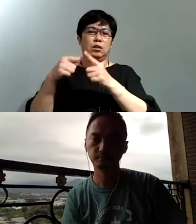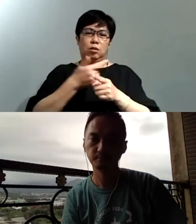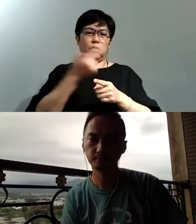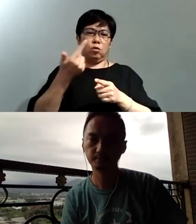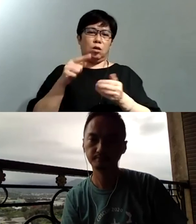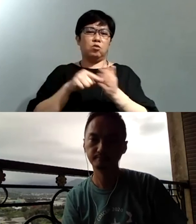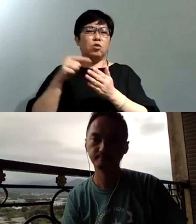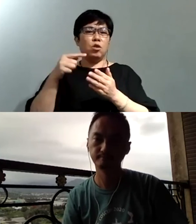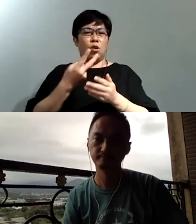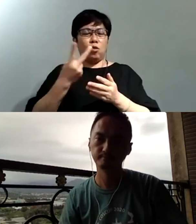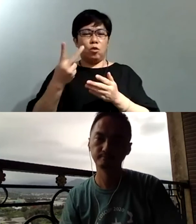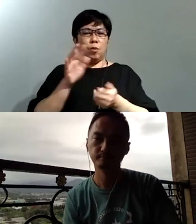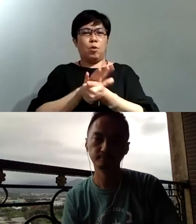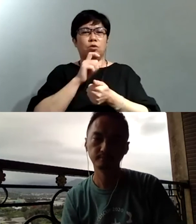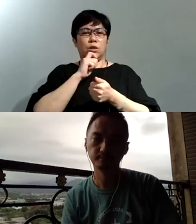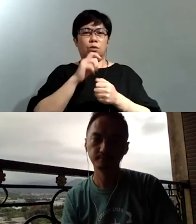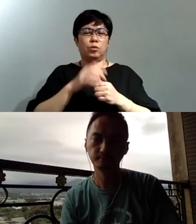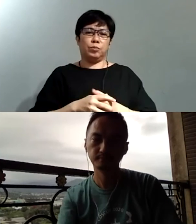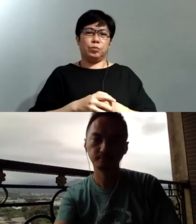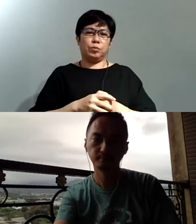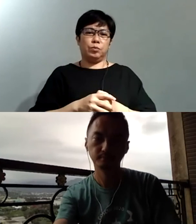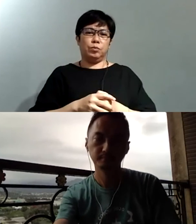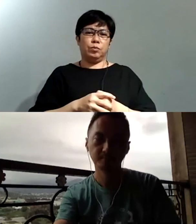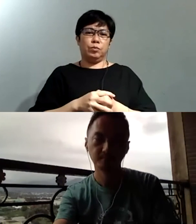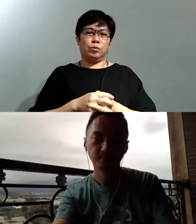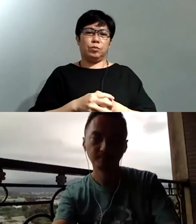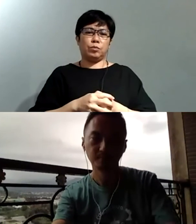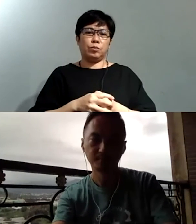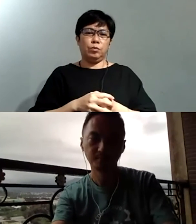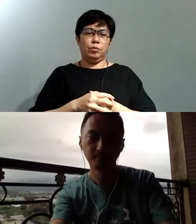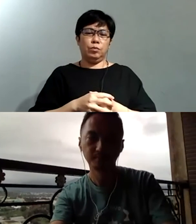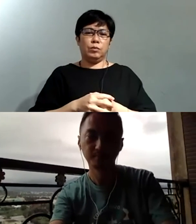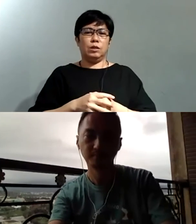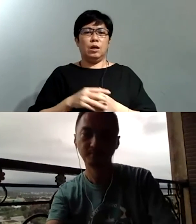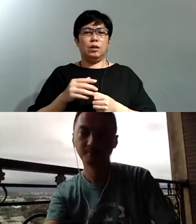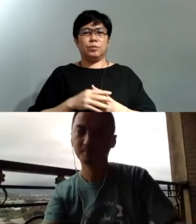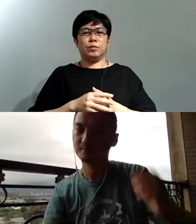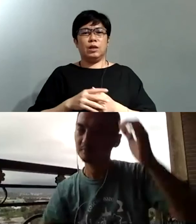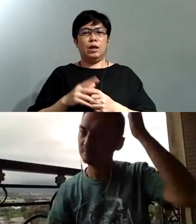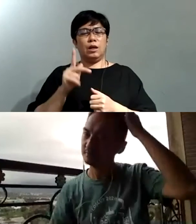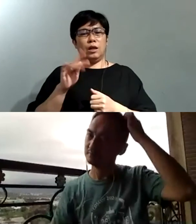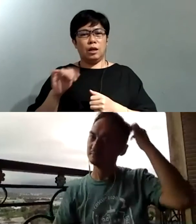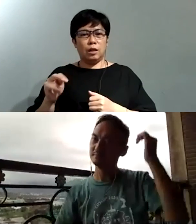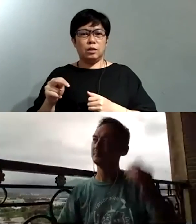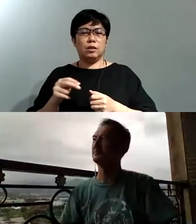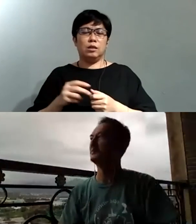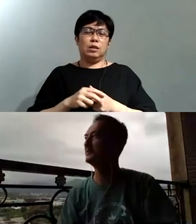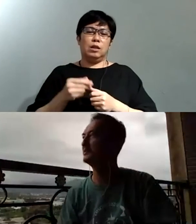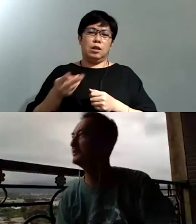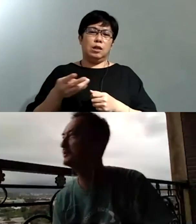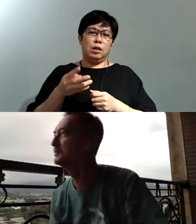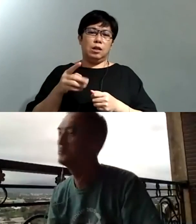Thanks. Thank you, Amalia. And how about Ken? Are there any dispute in your community and how